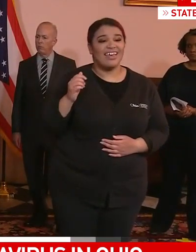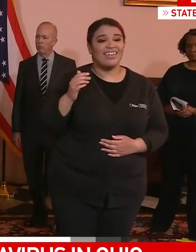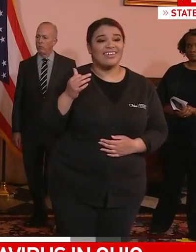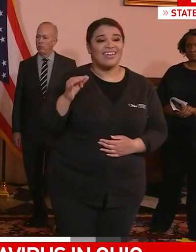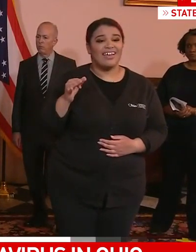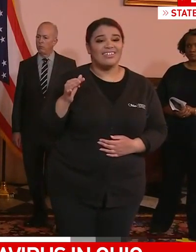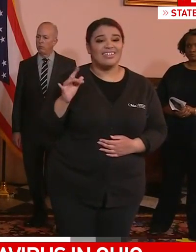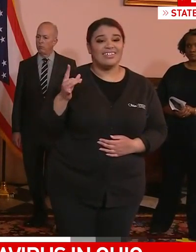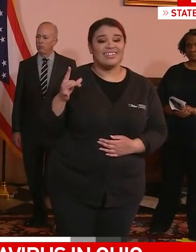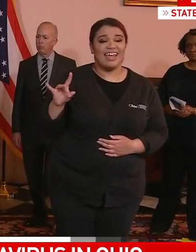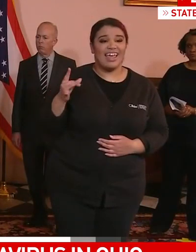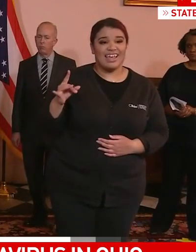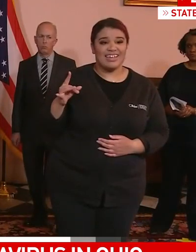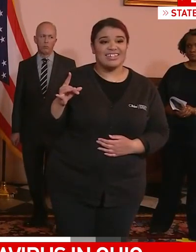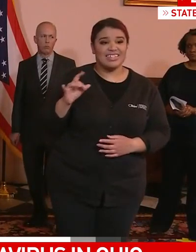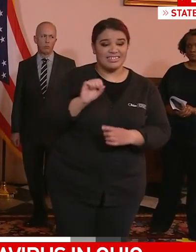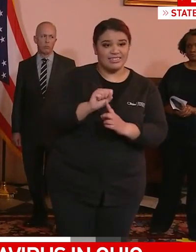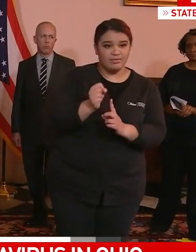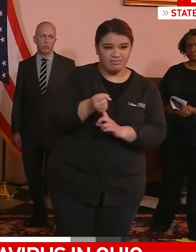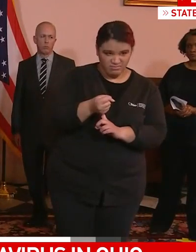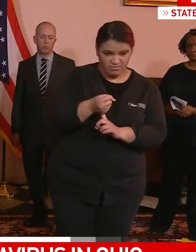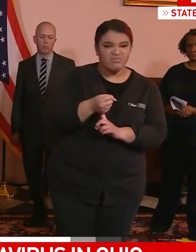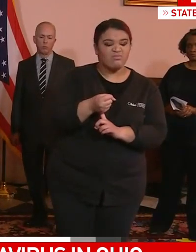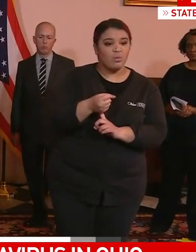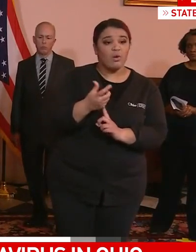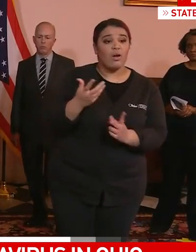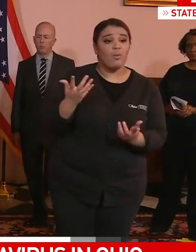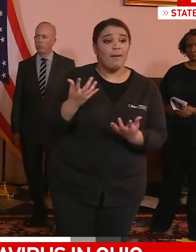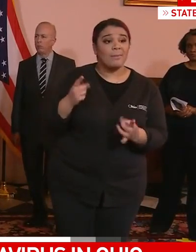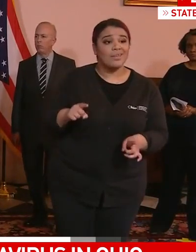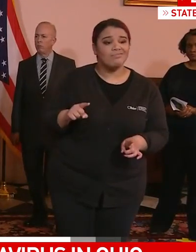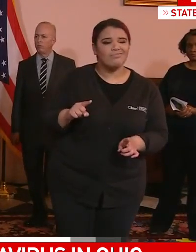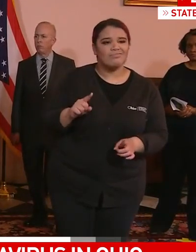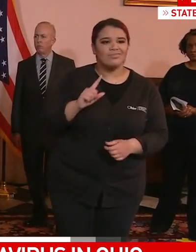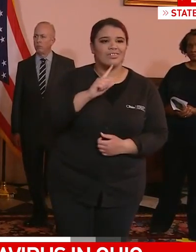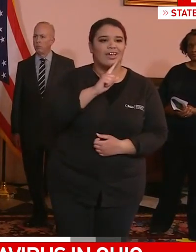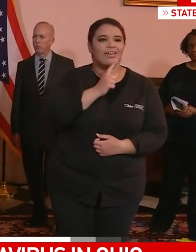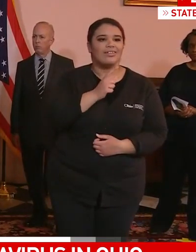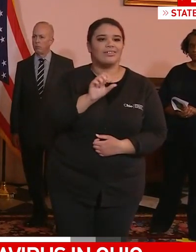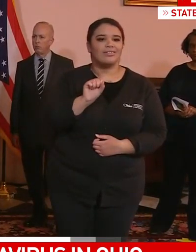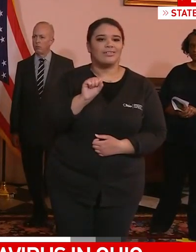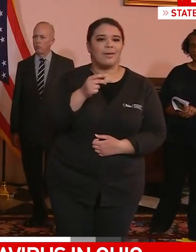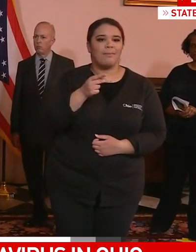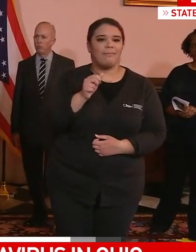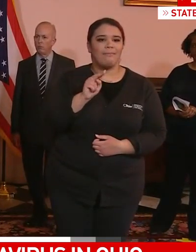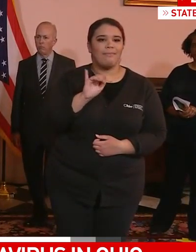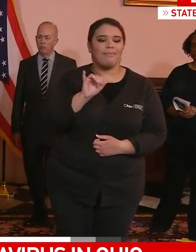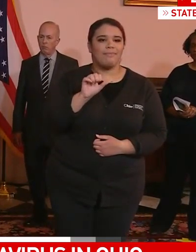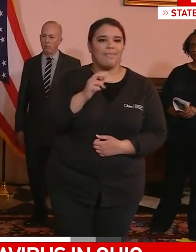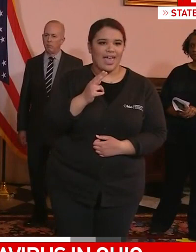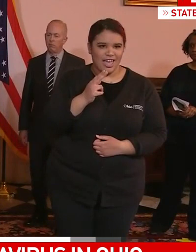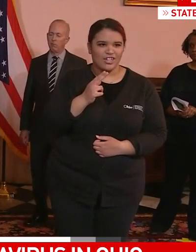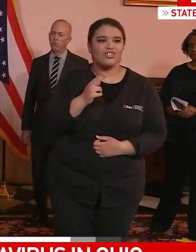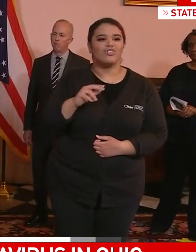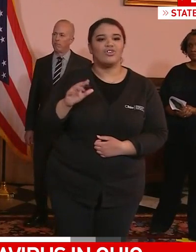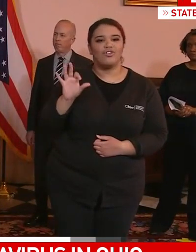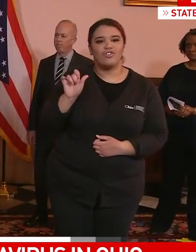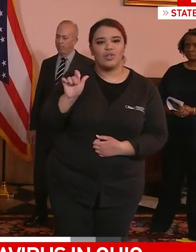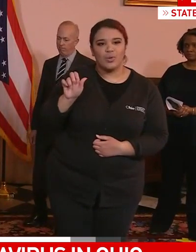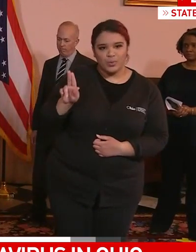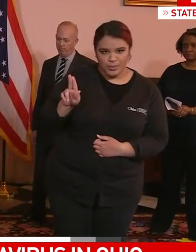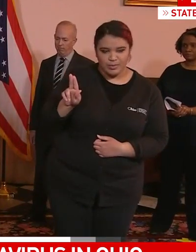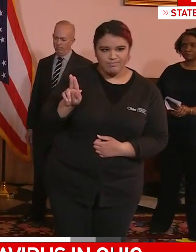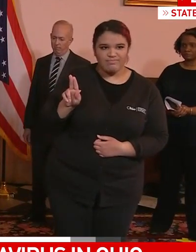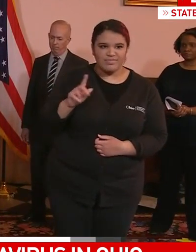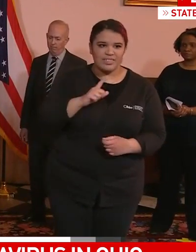where we know we lost many more people in this country by far than we lost in the war. And that a difference of 2